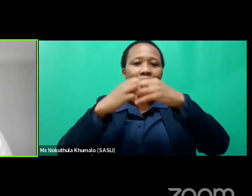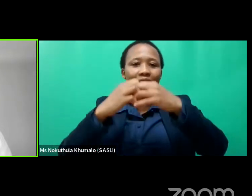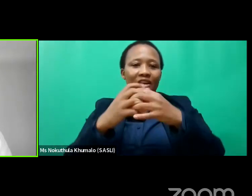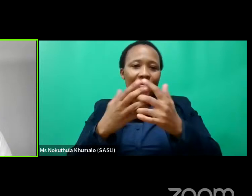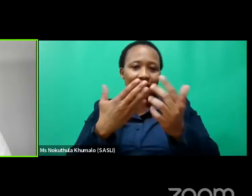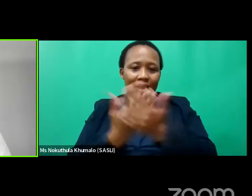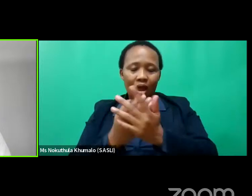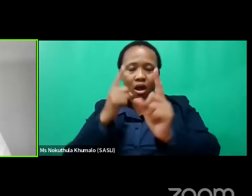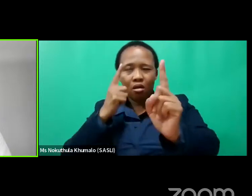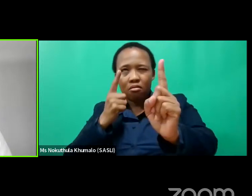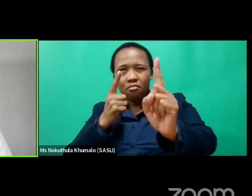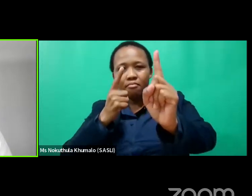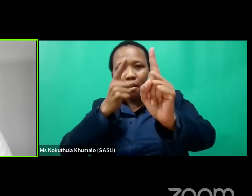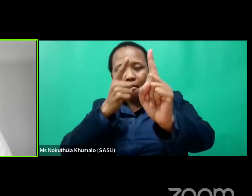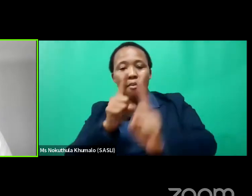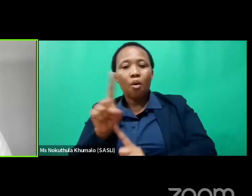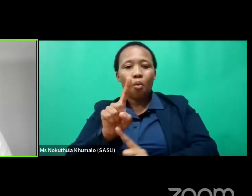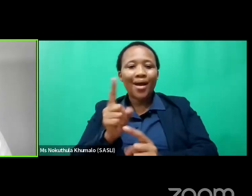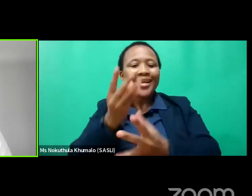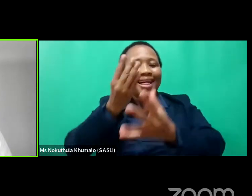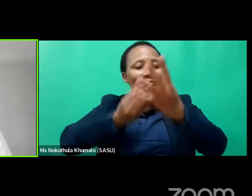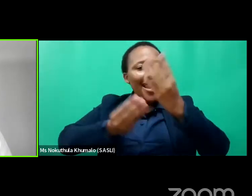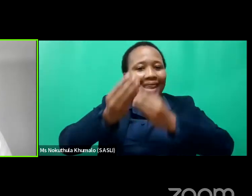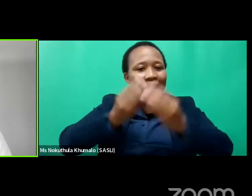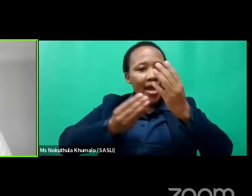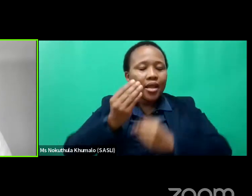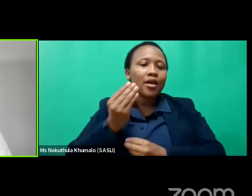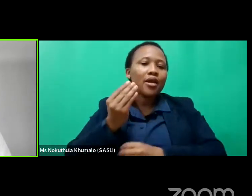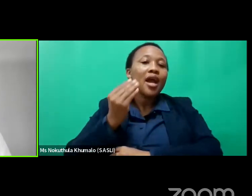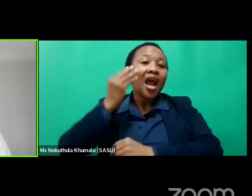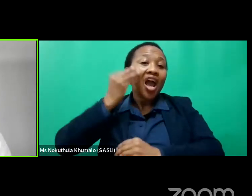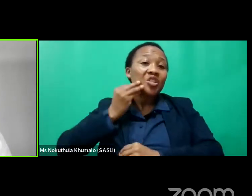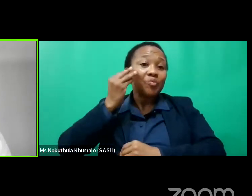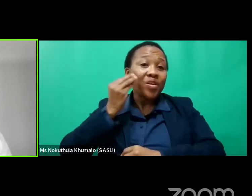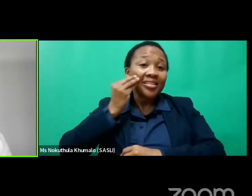learning experiences in which all staff and students enjoy